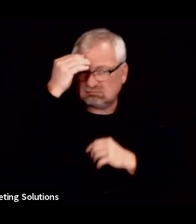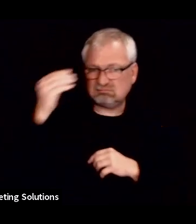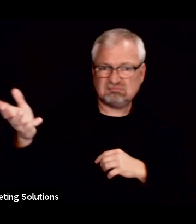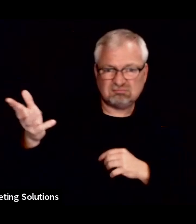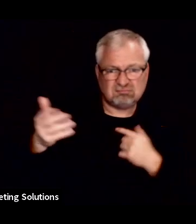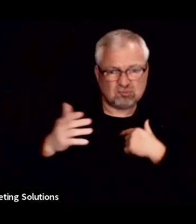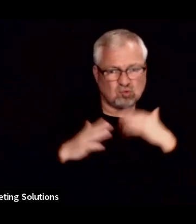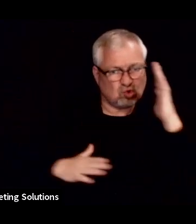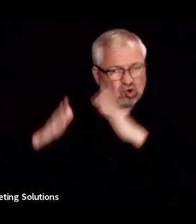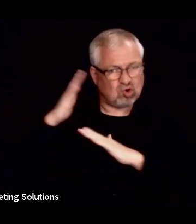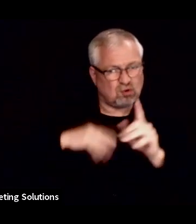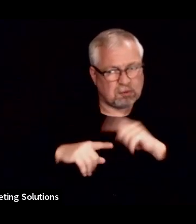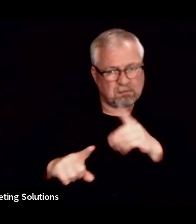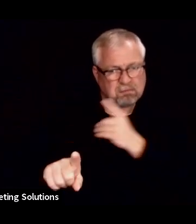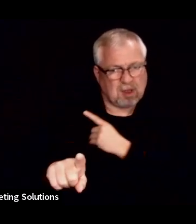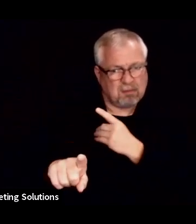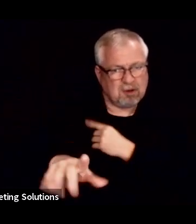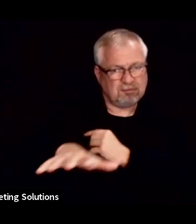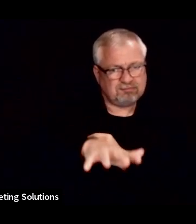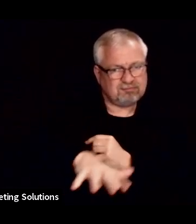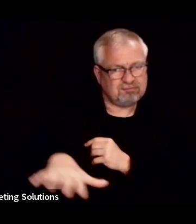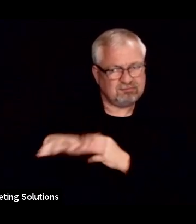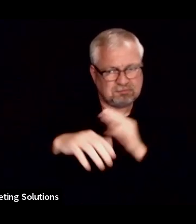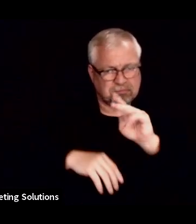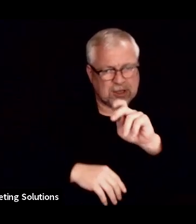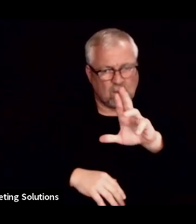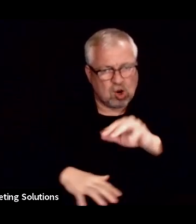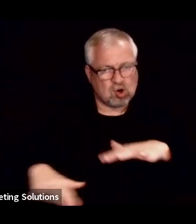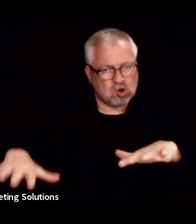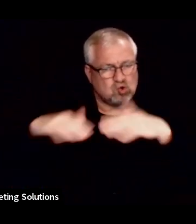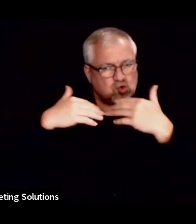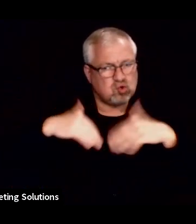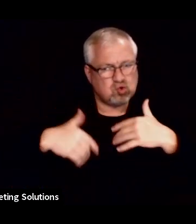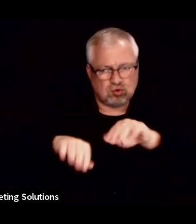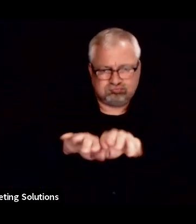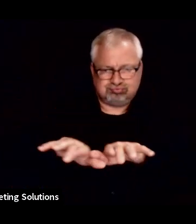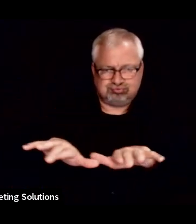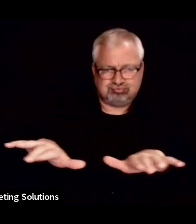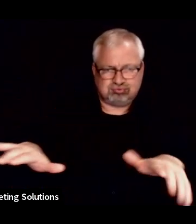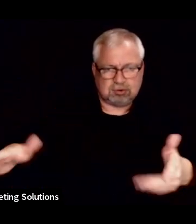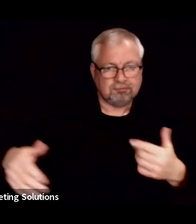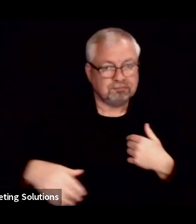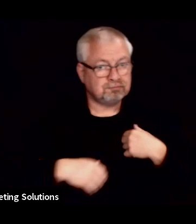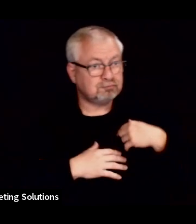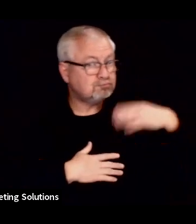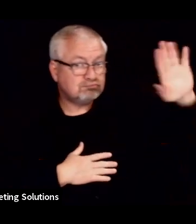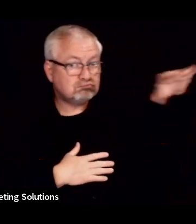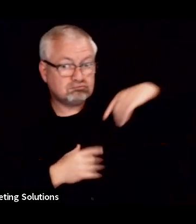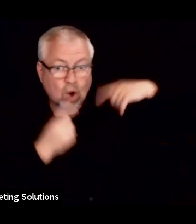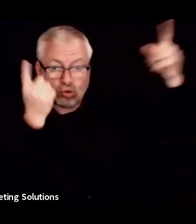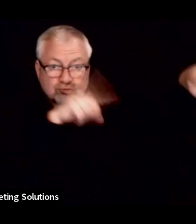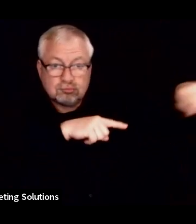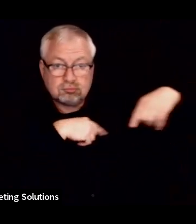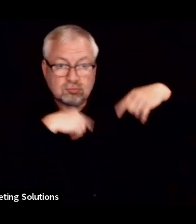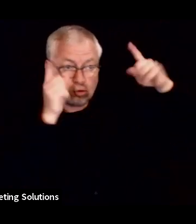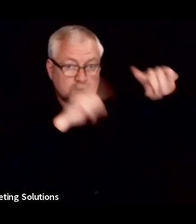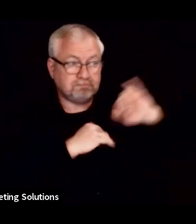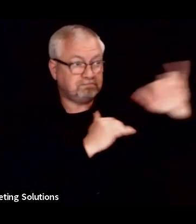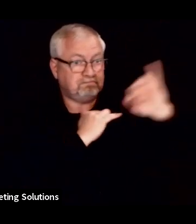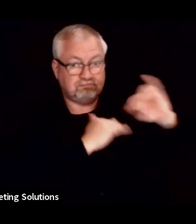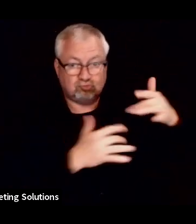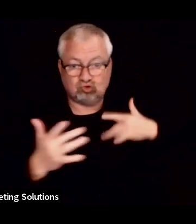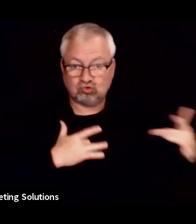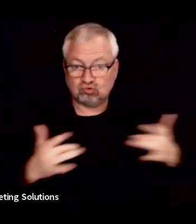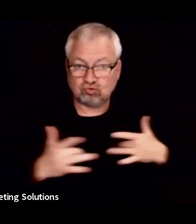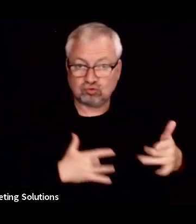metro area. And we are concerned, and we all have a responsibility to work together to